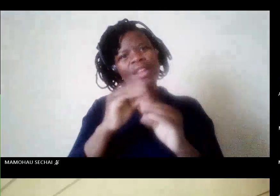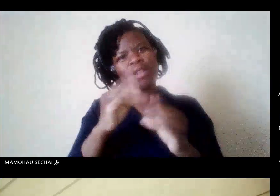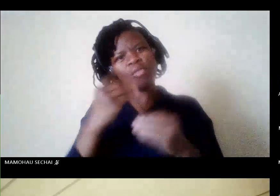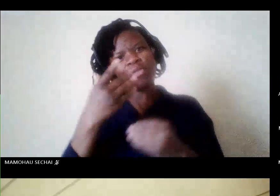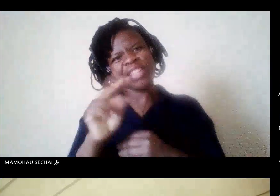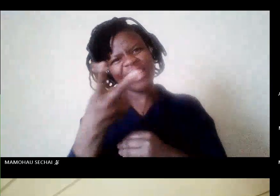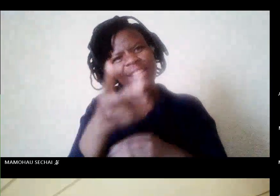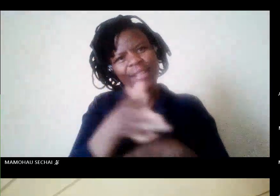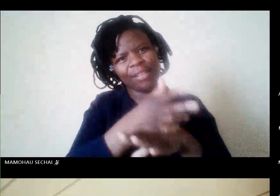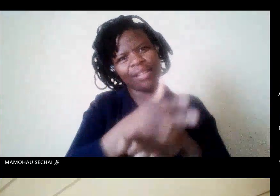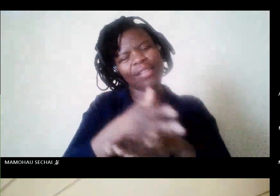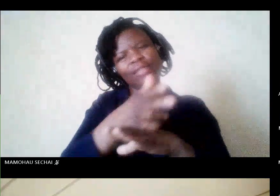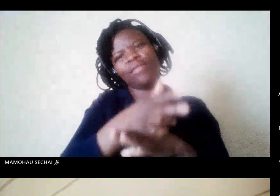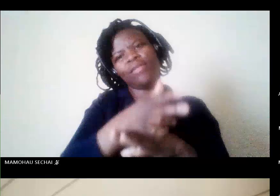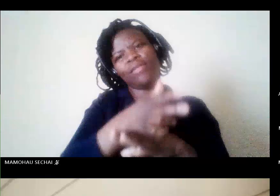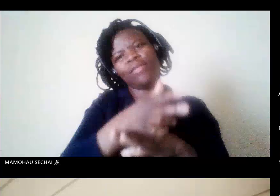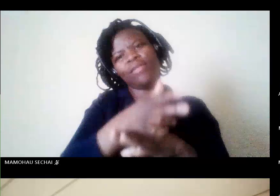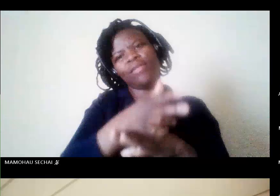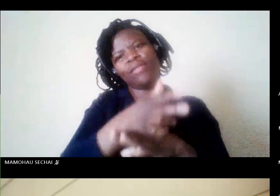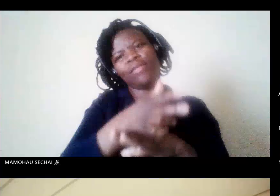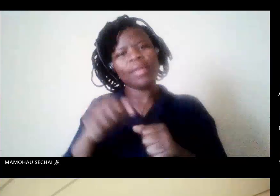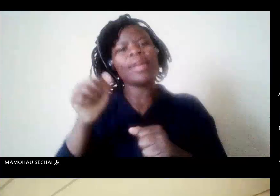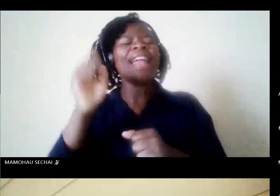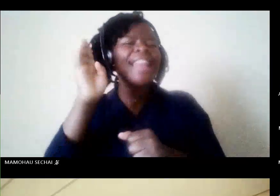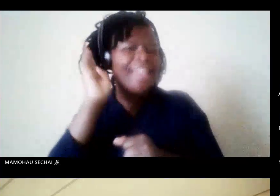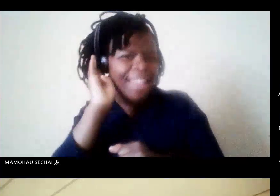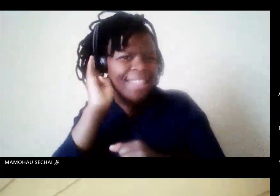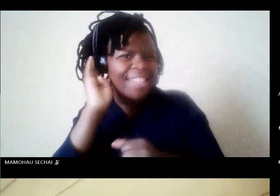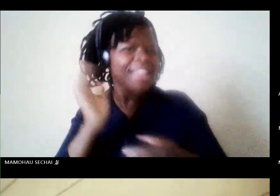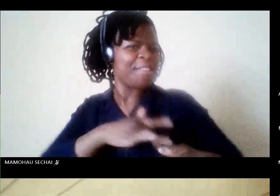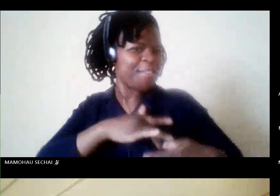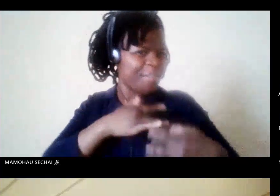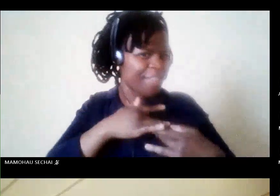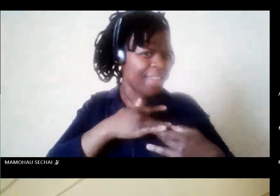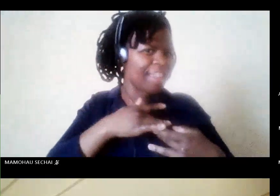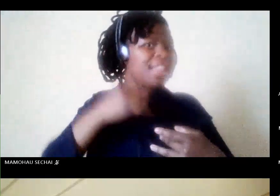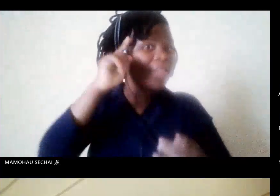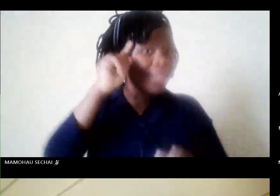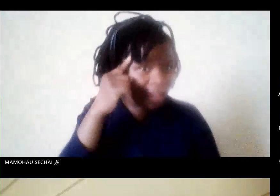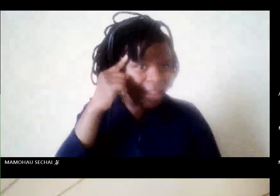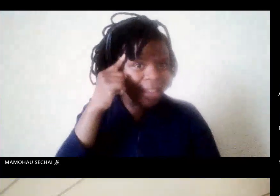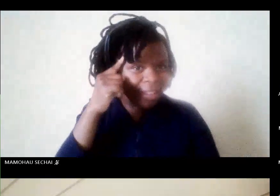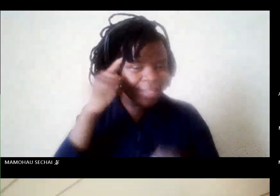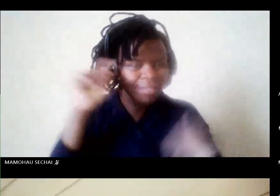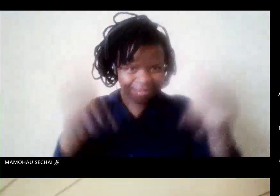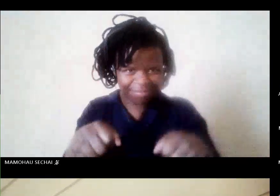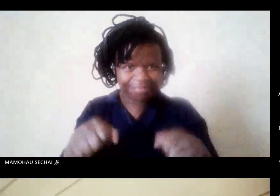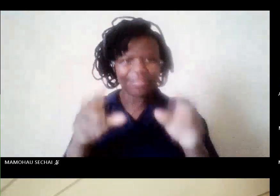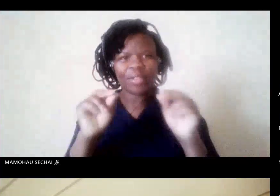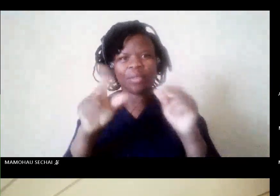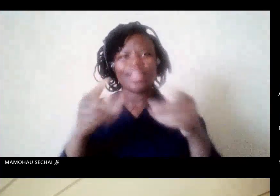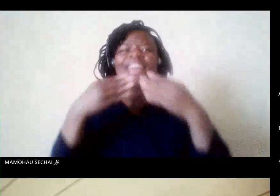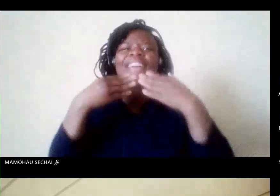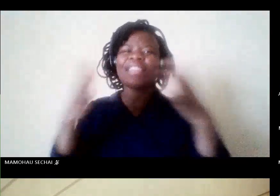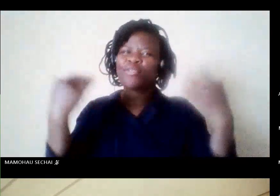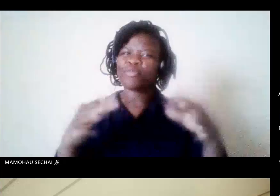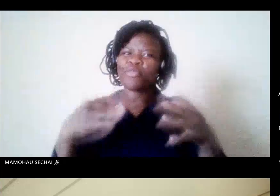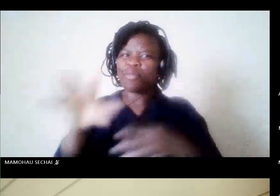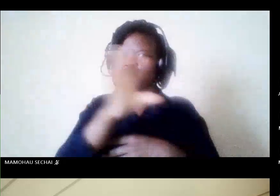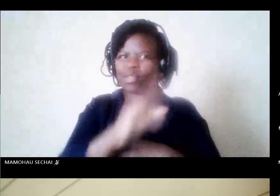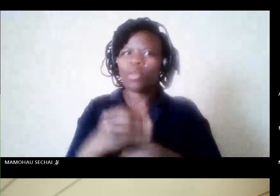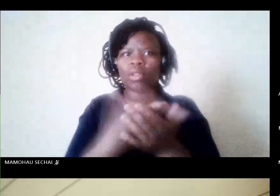is listen, feel, and then think. Yeah. All right. Thanks very much, everybody. So let's go on a